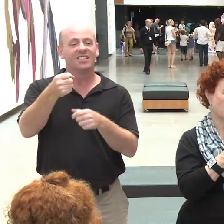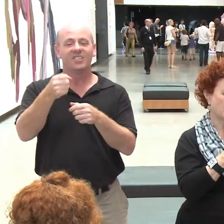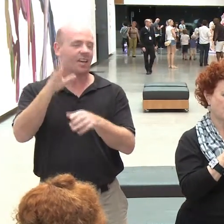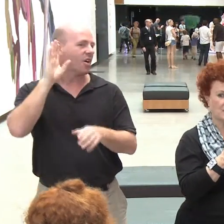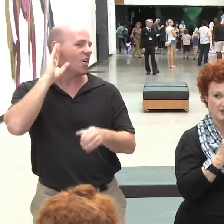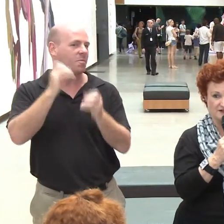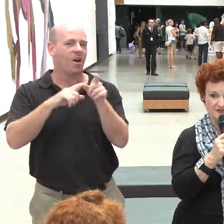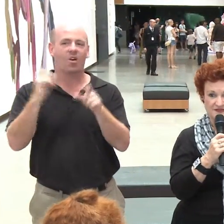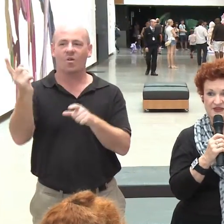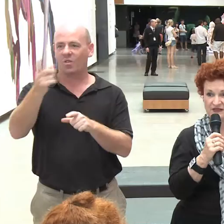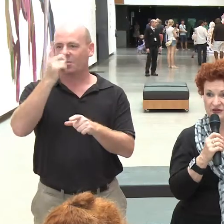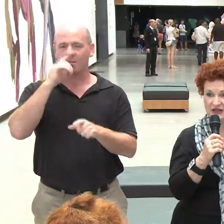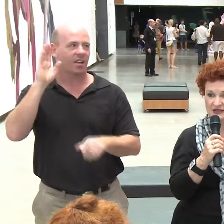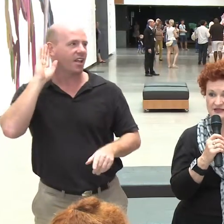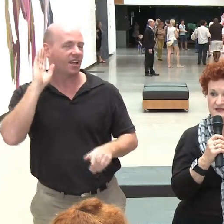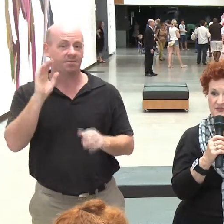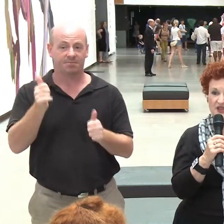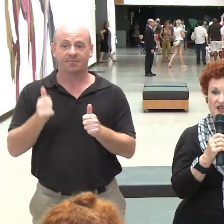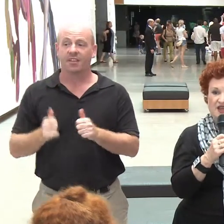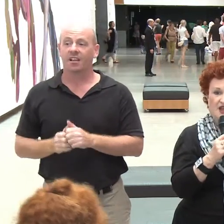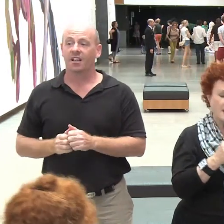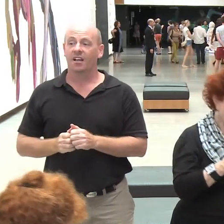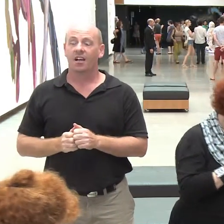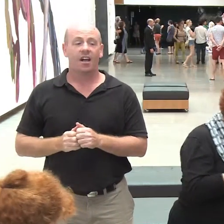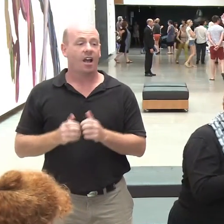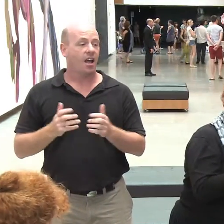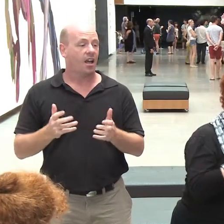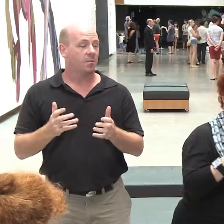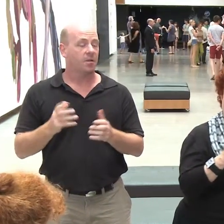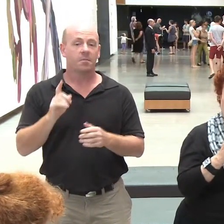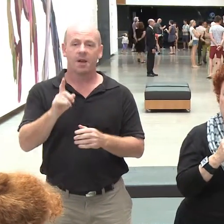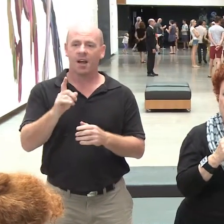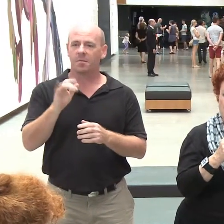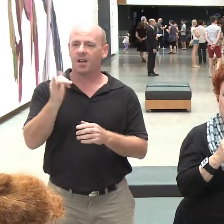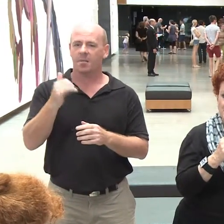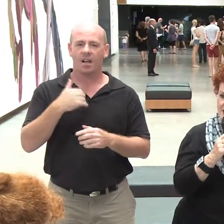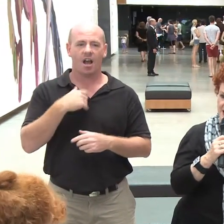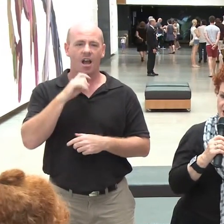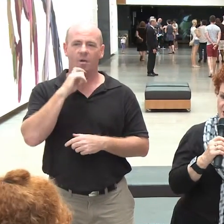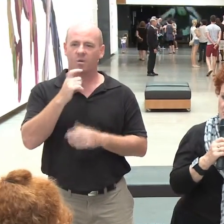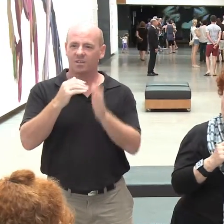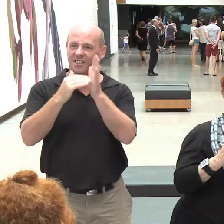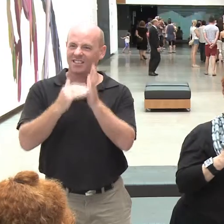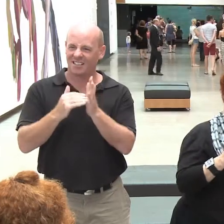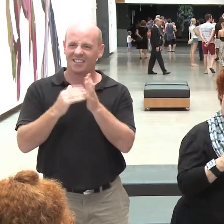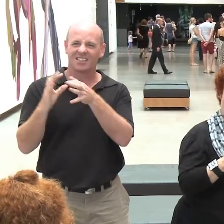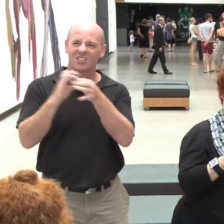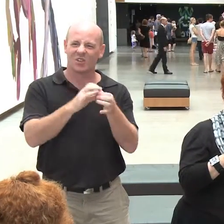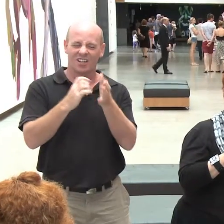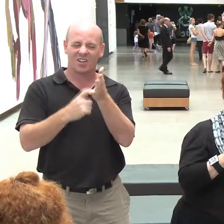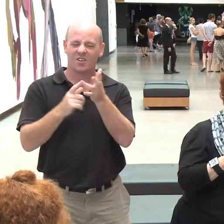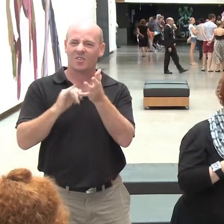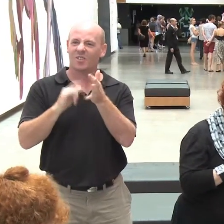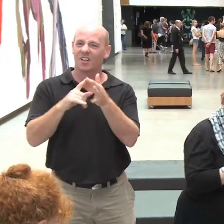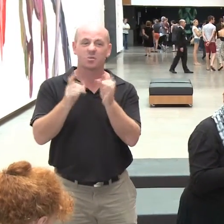heard by everybody else in the audience. But perhaps I'll sit down and join Rose and we